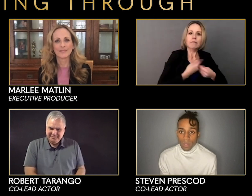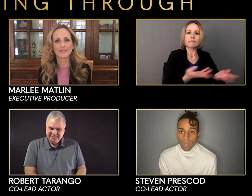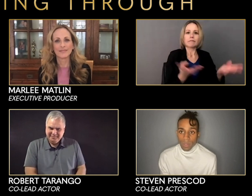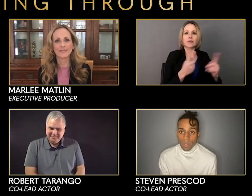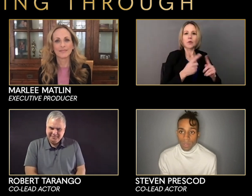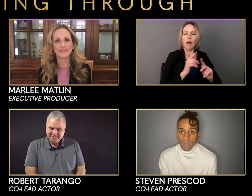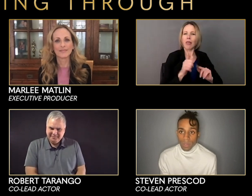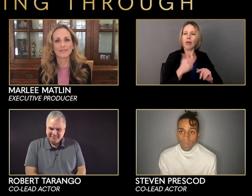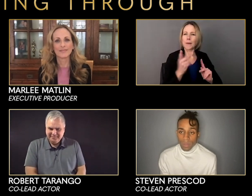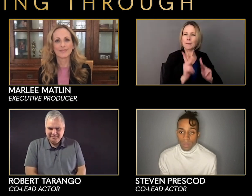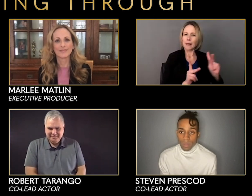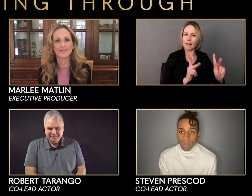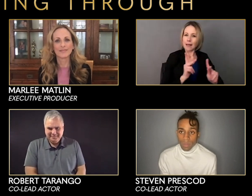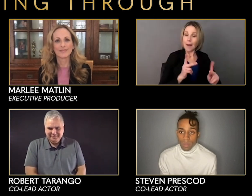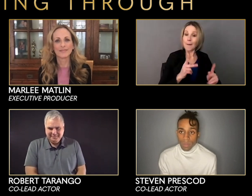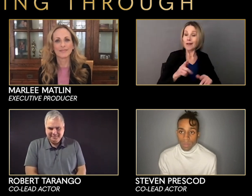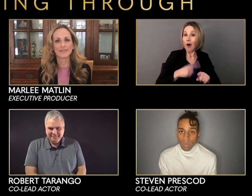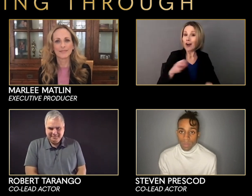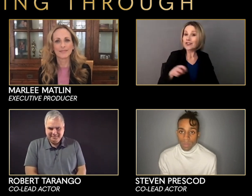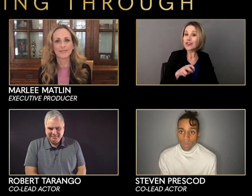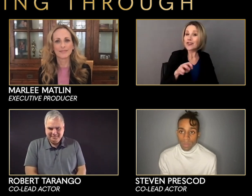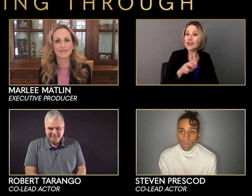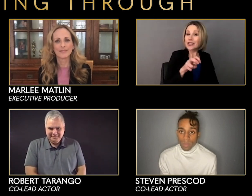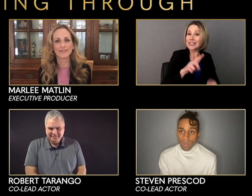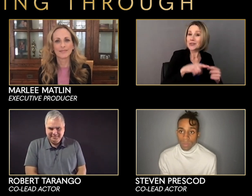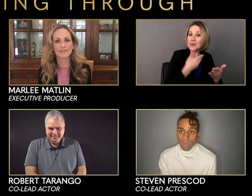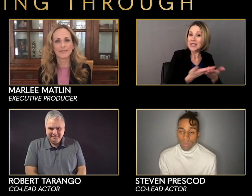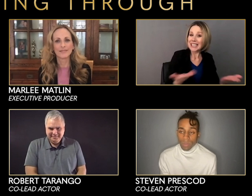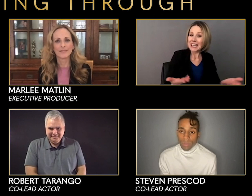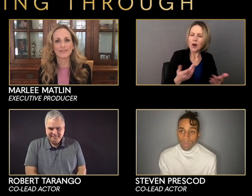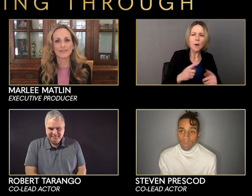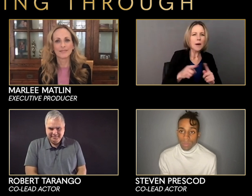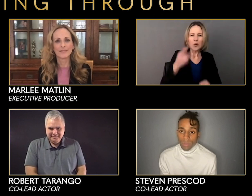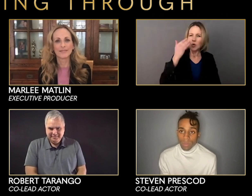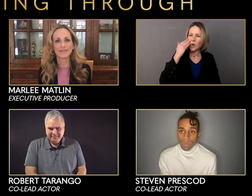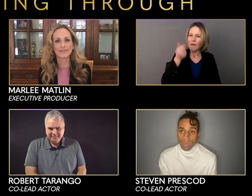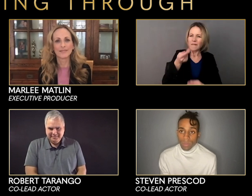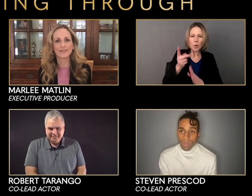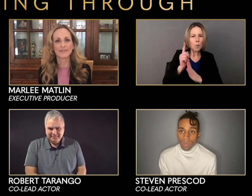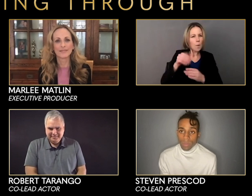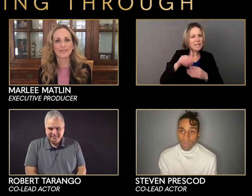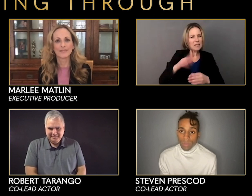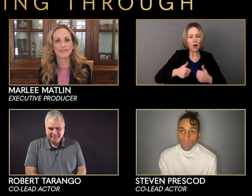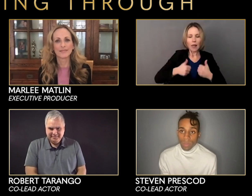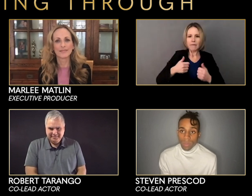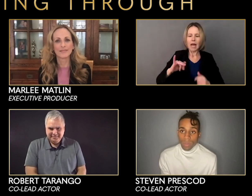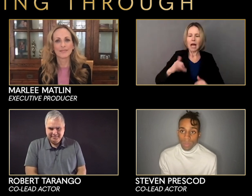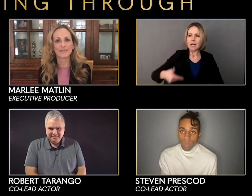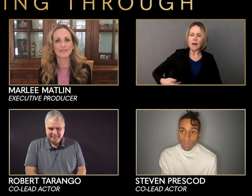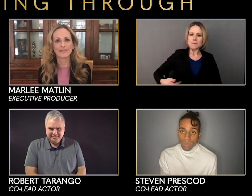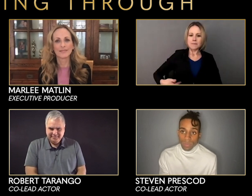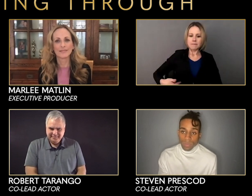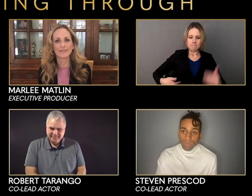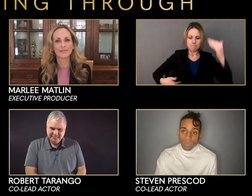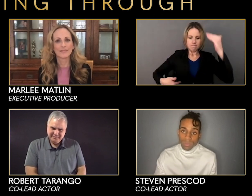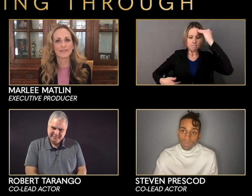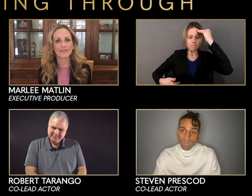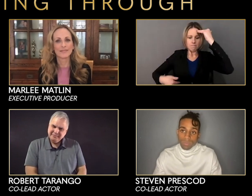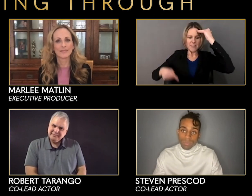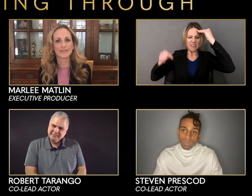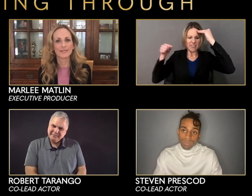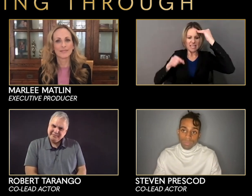was something that it was just one of those few instances in life where you just have that gut feeling the moment something's happening that this is